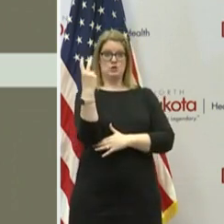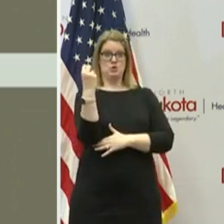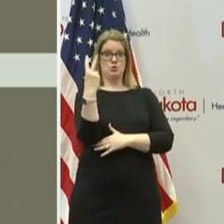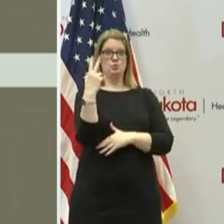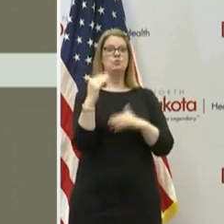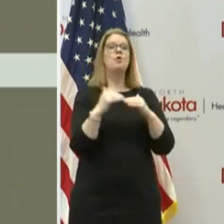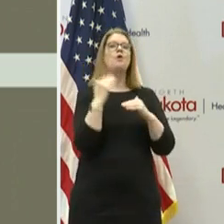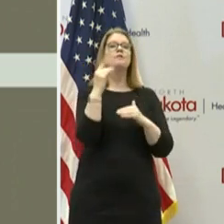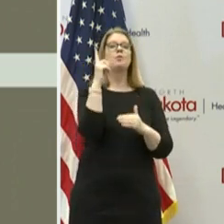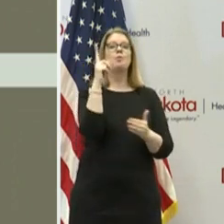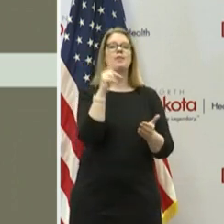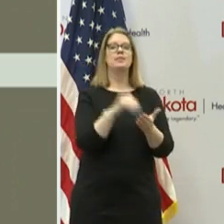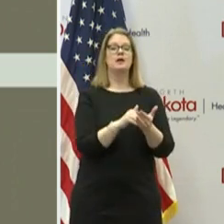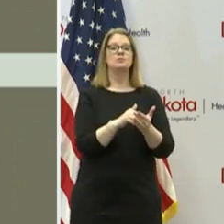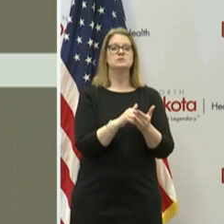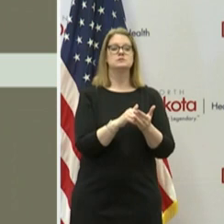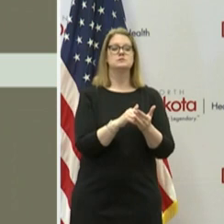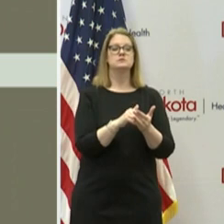over